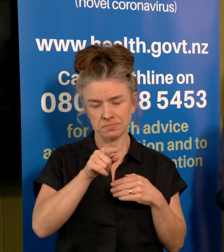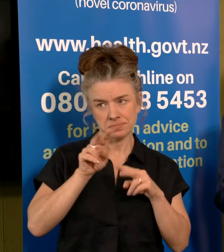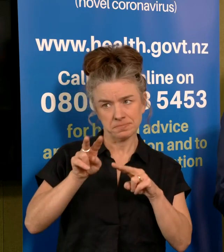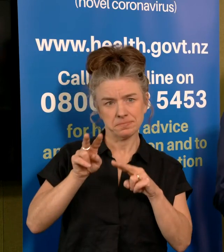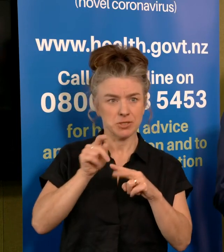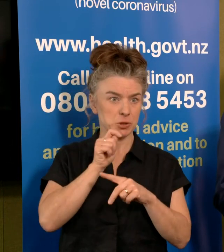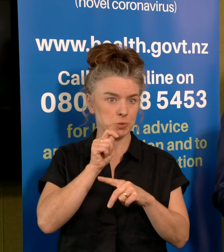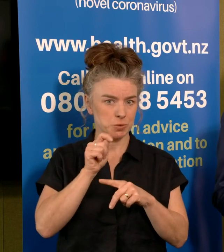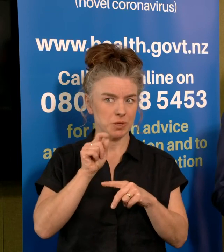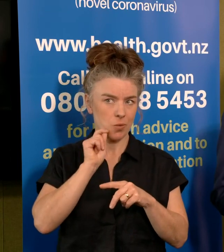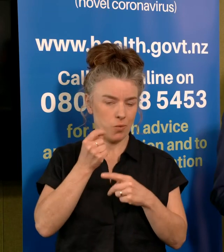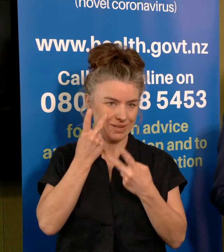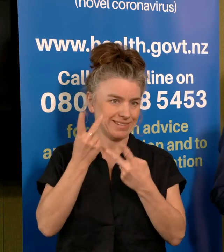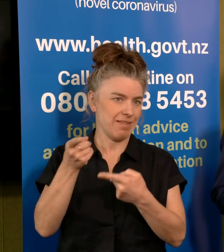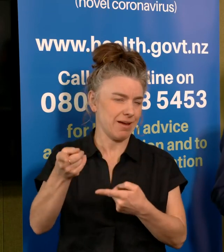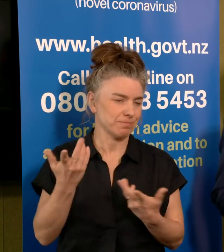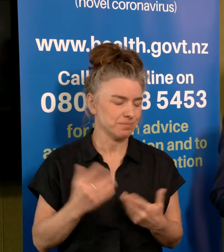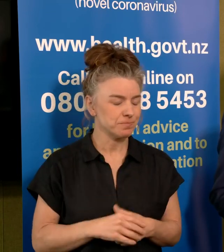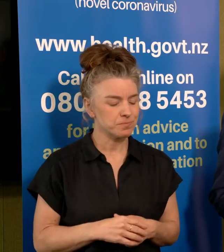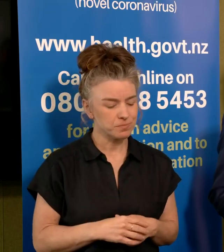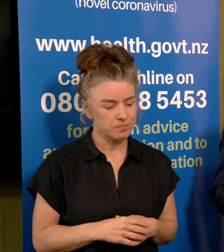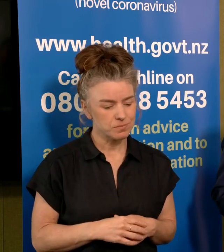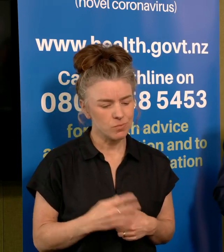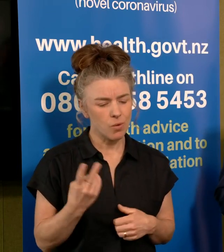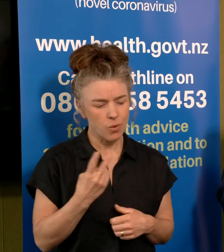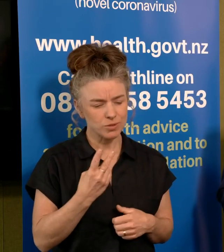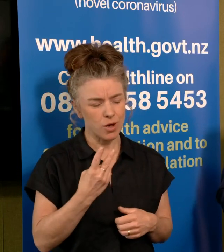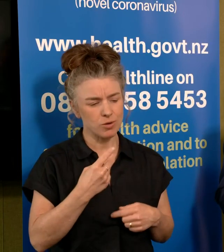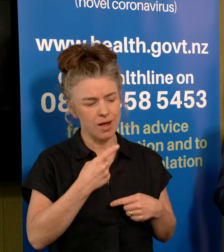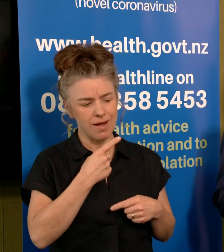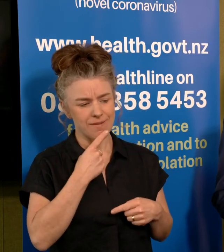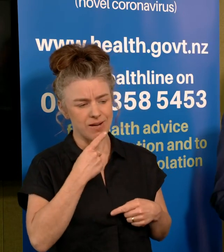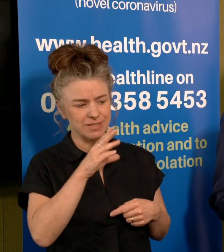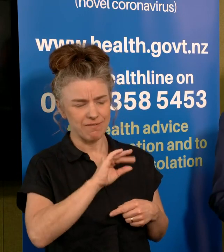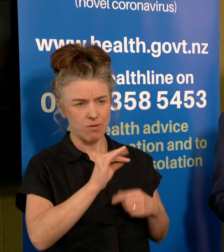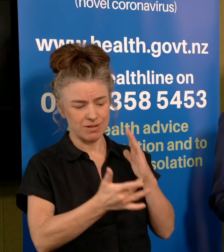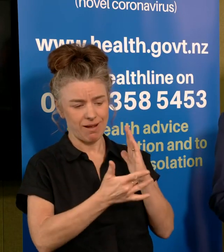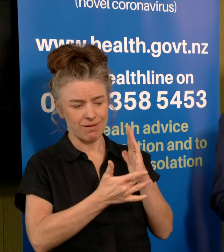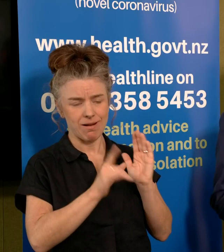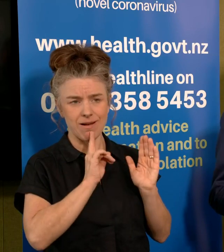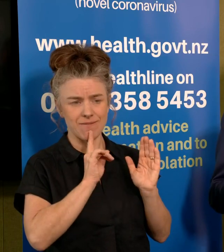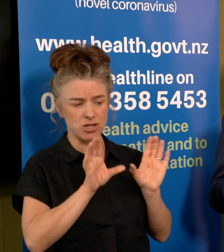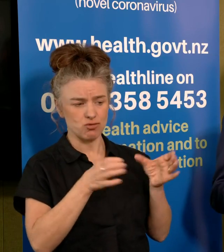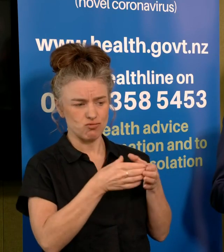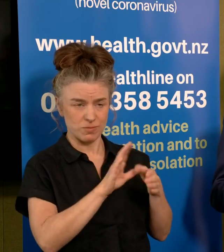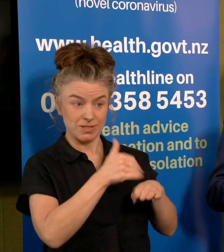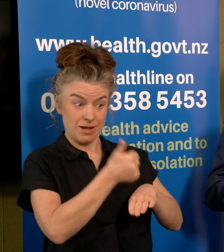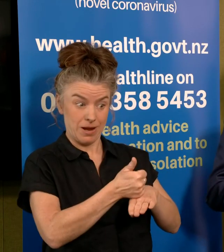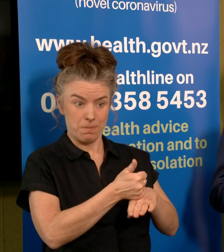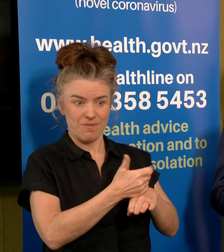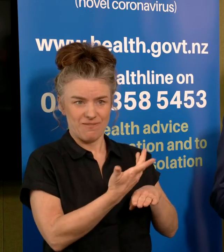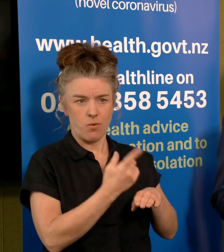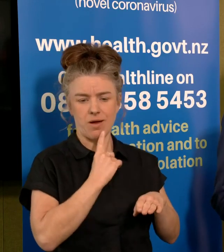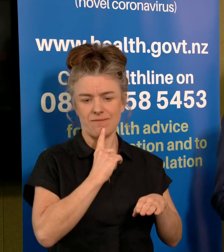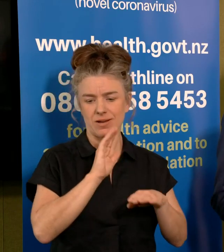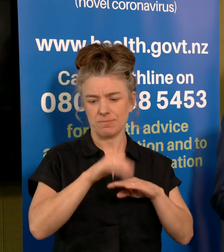for that. We also continue to get advice from our technical advisory group that was set up specifically to